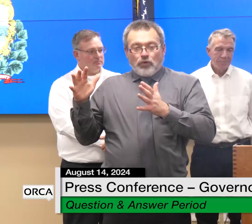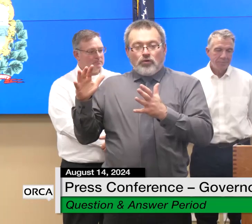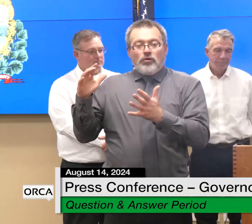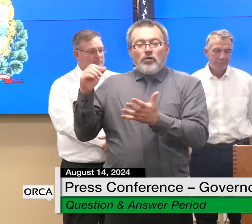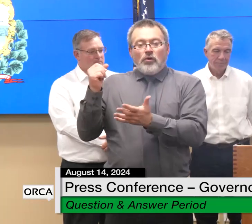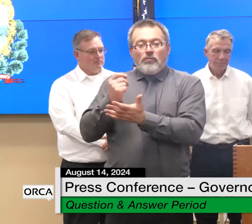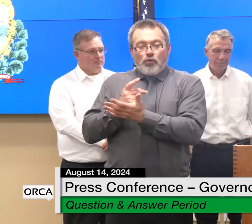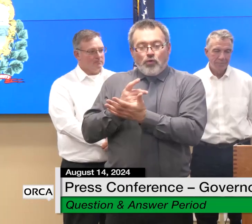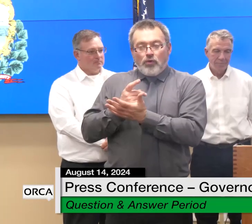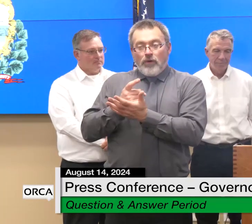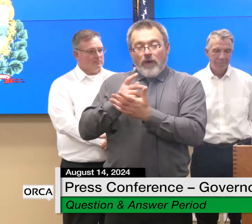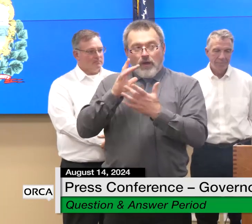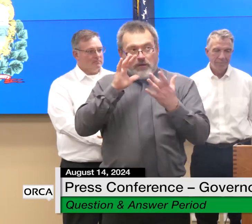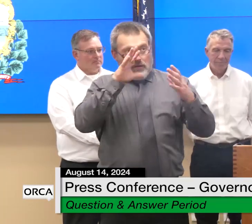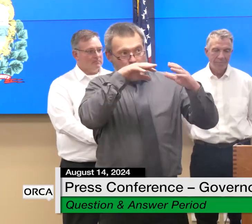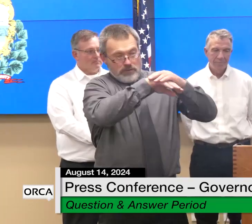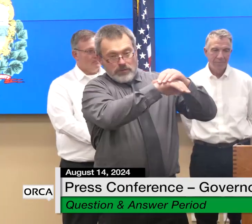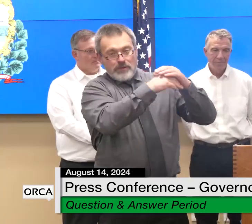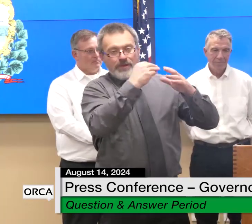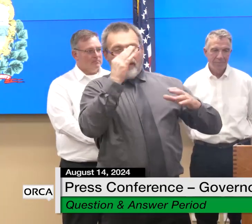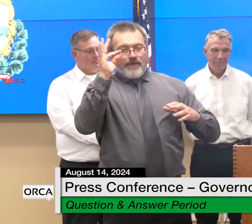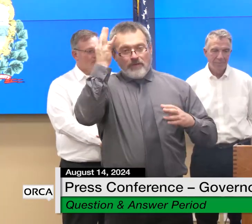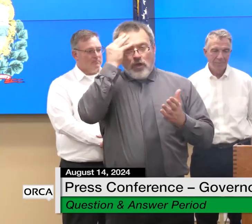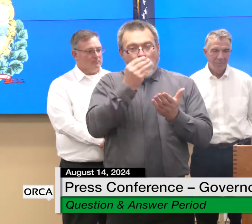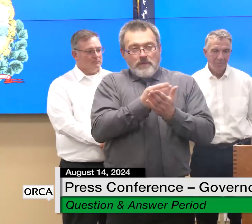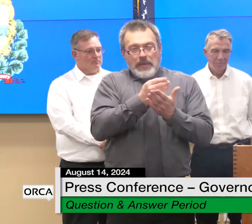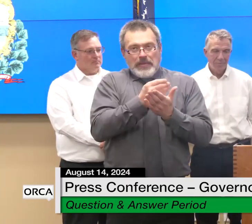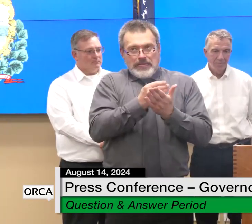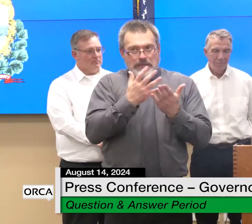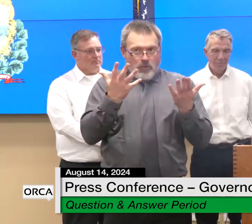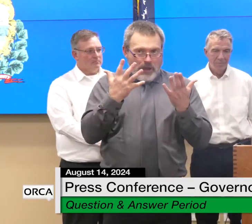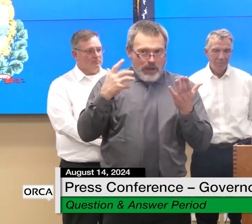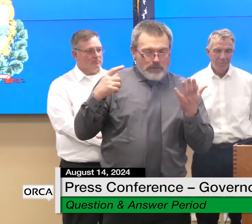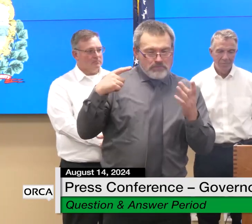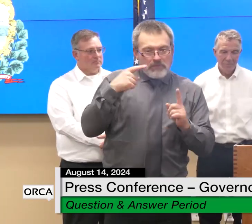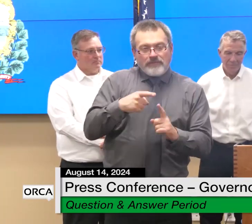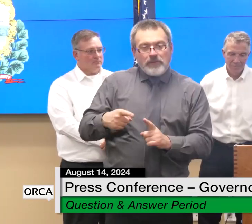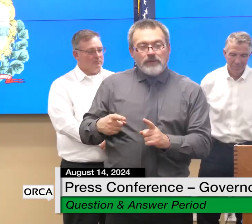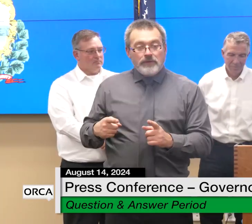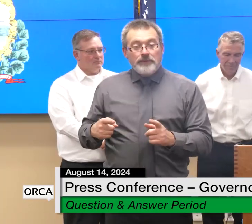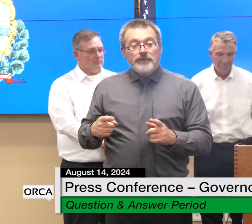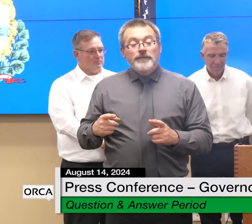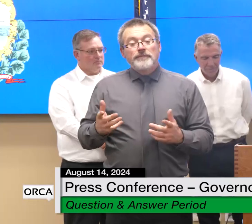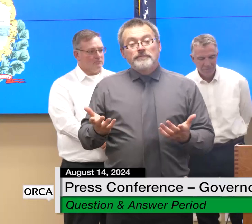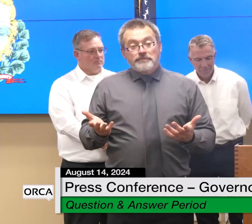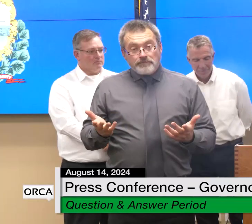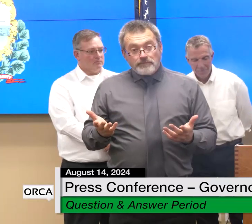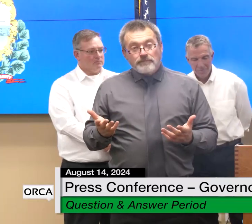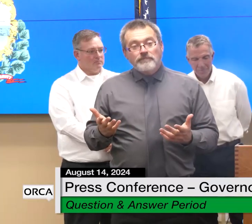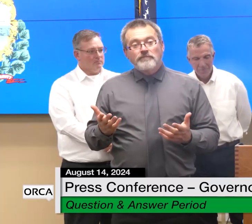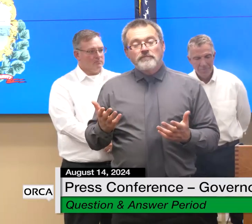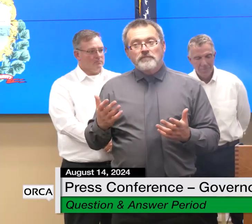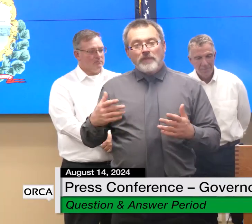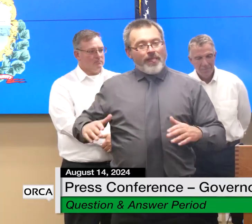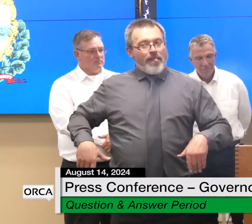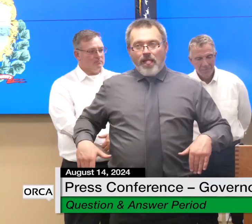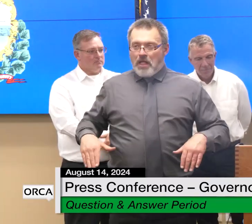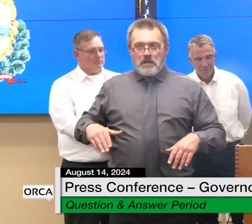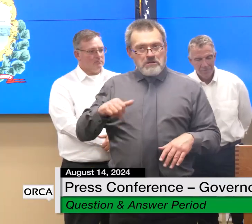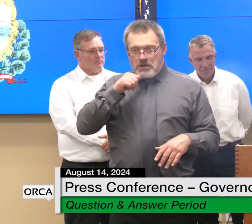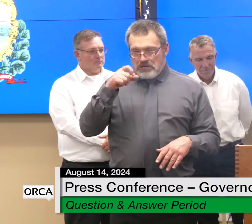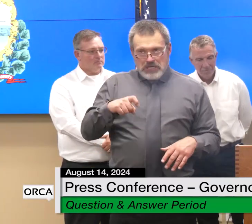resources quickly if we needed to. That was fortunately not necessary, and we were able to stand that down. The